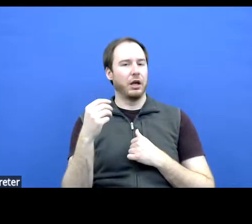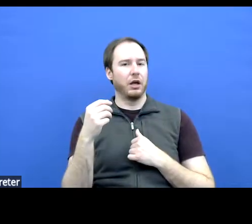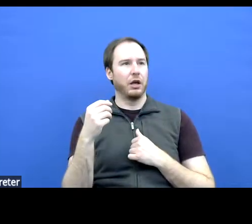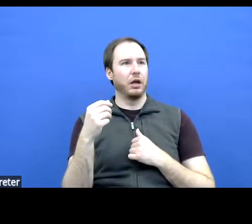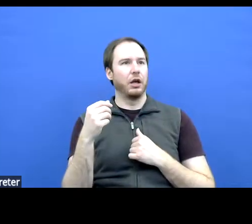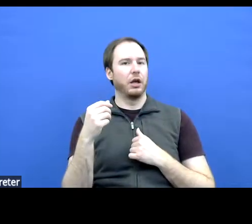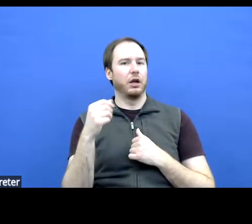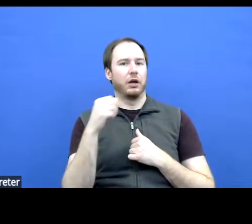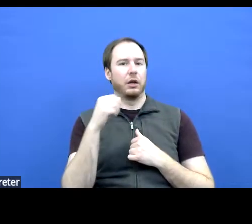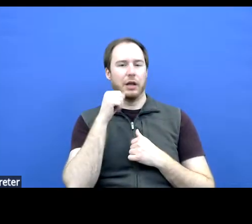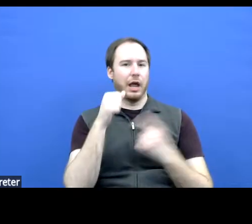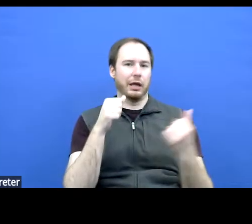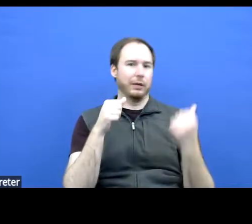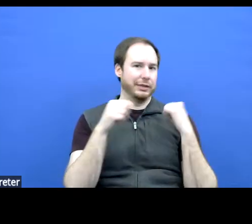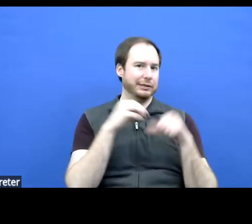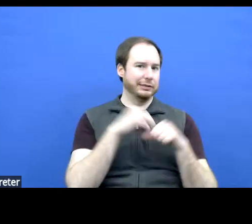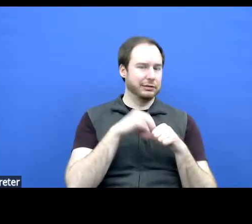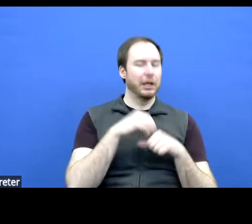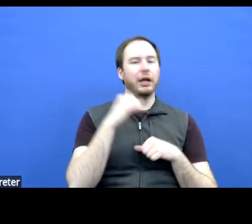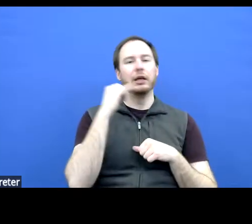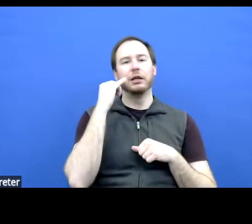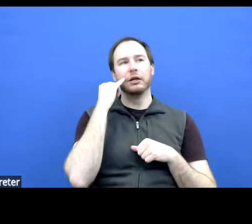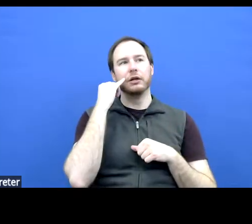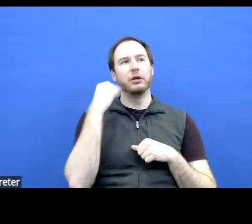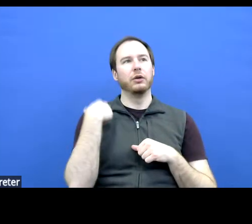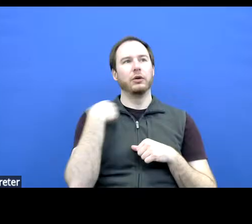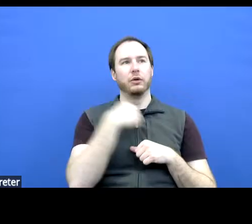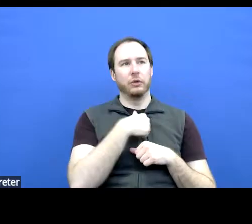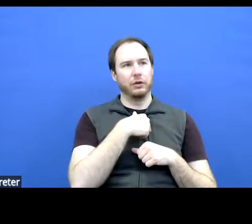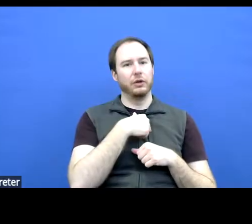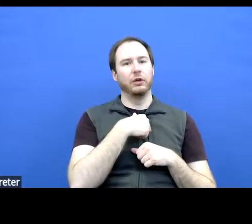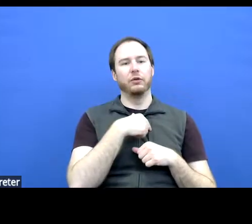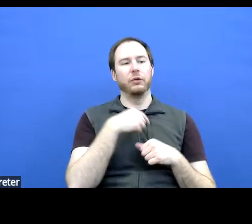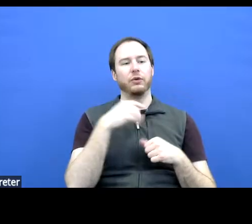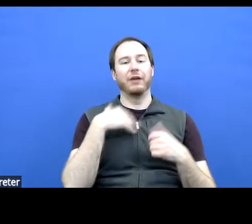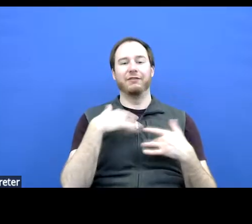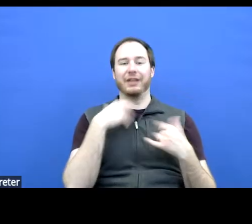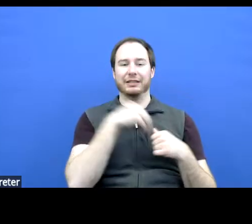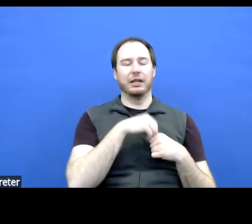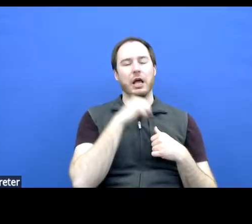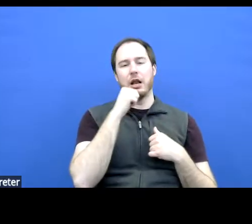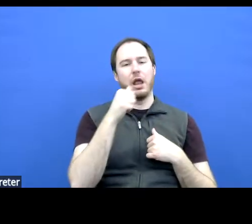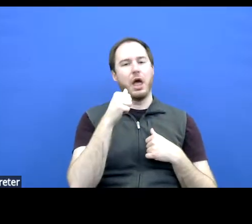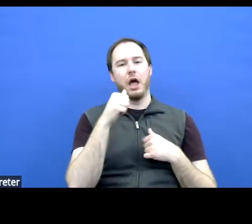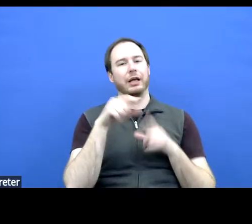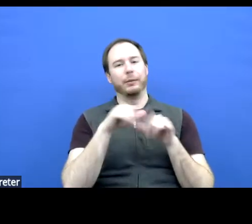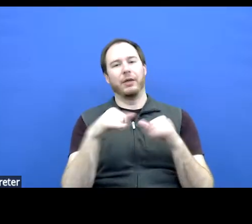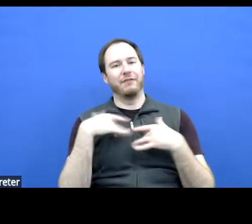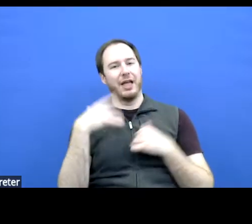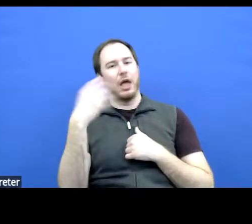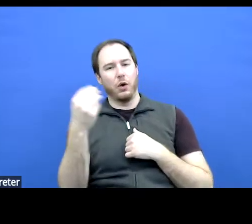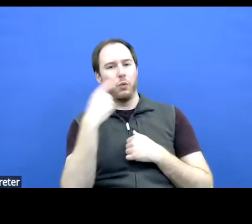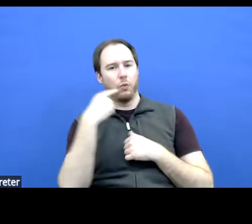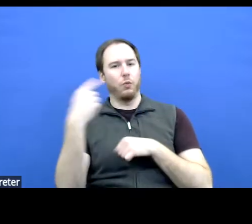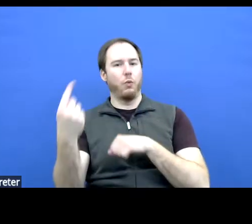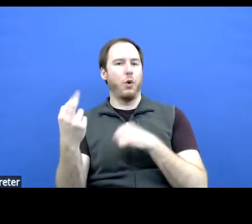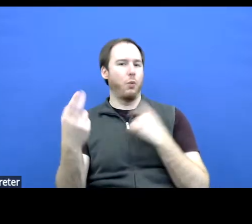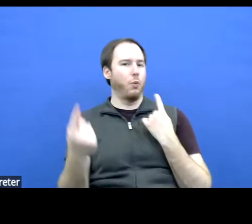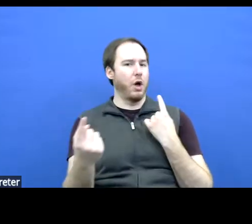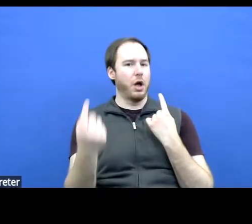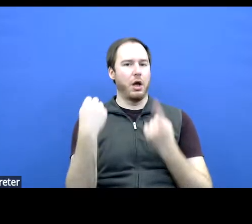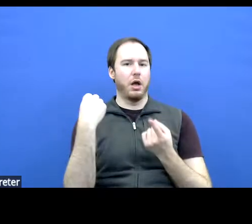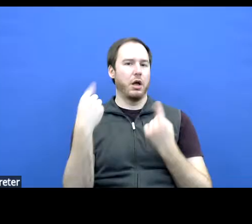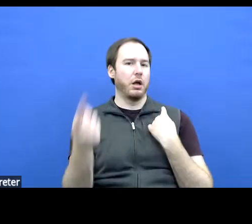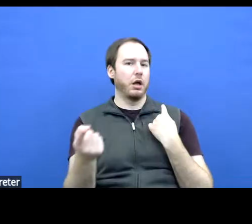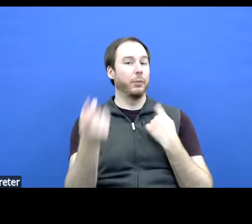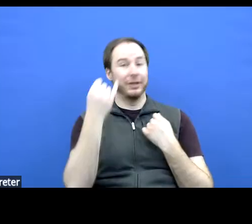event inside. If we're gonna keep an event inside, we're not gonna have an event outside. But in case someone do wanna